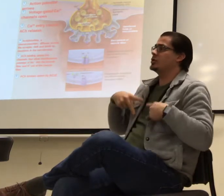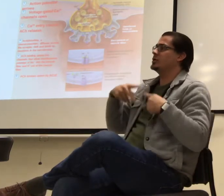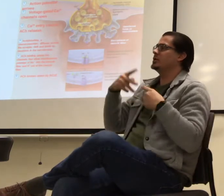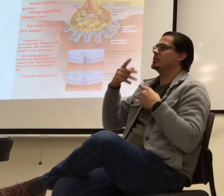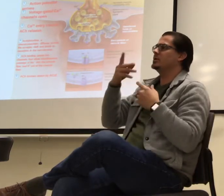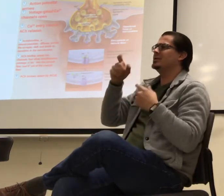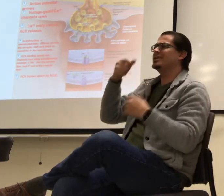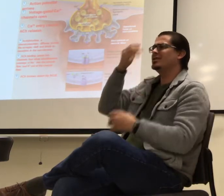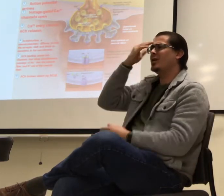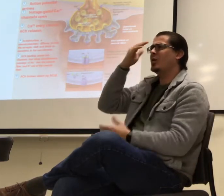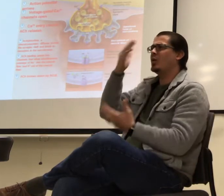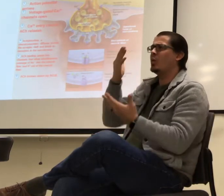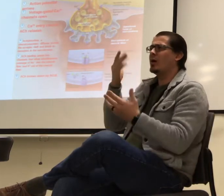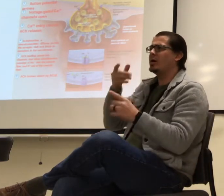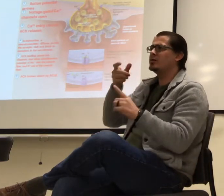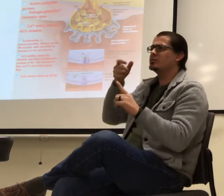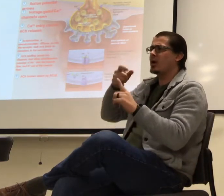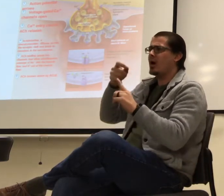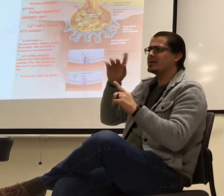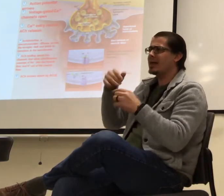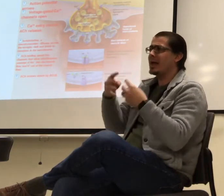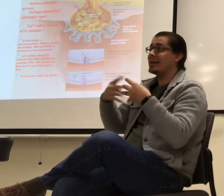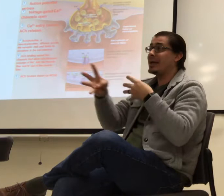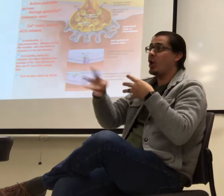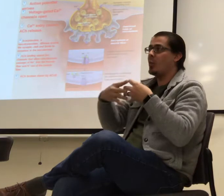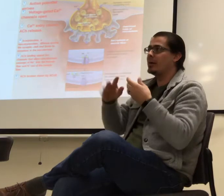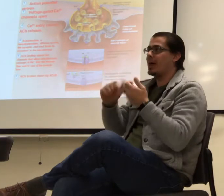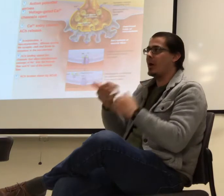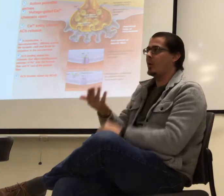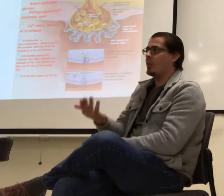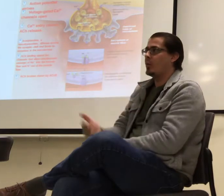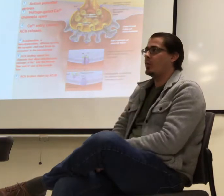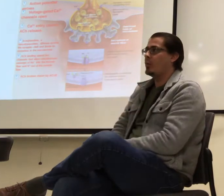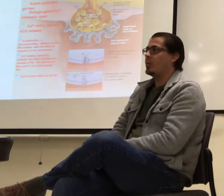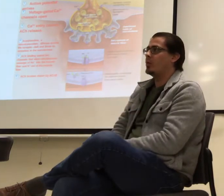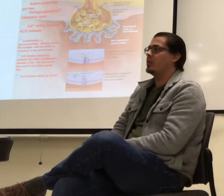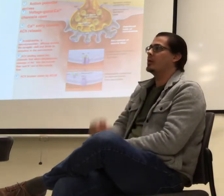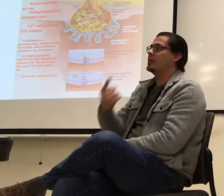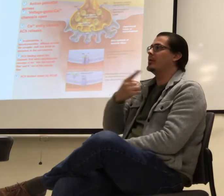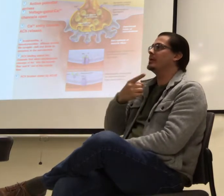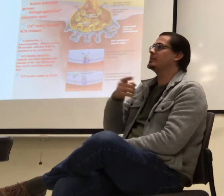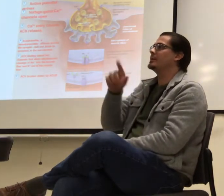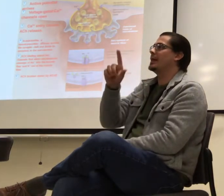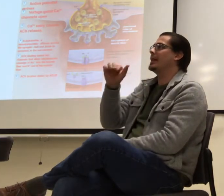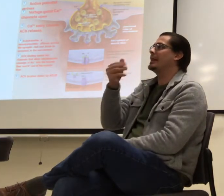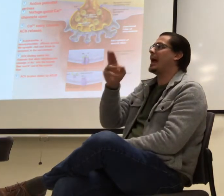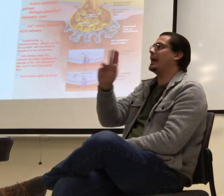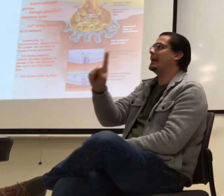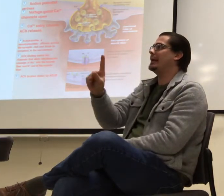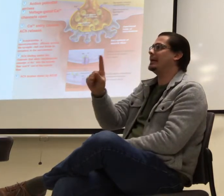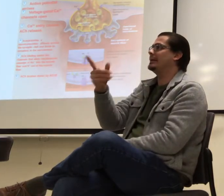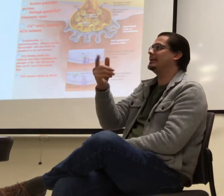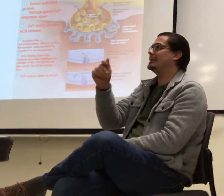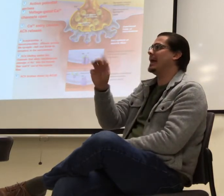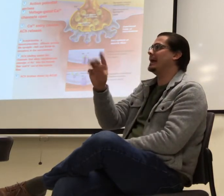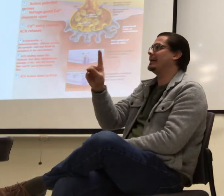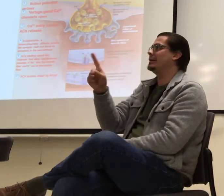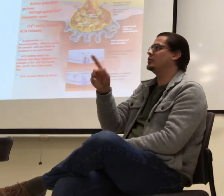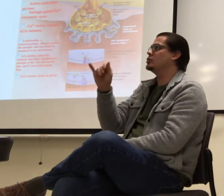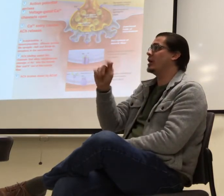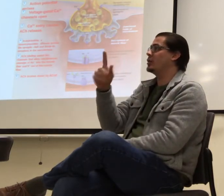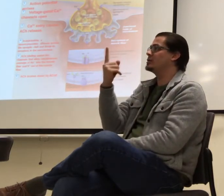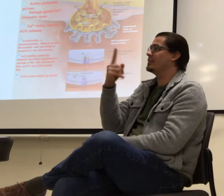students to know what triggers the gate to open. Okay? This class of ligand-gated channels, something binds